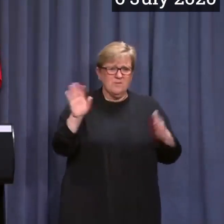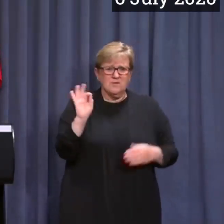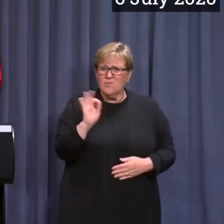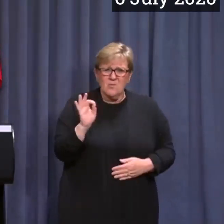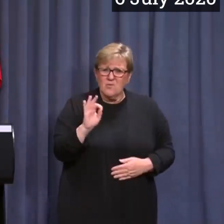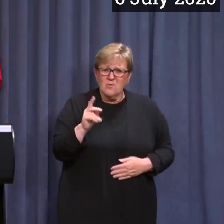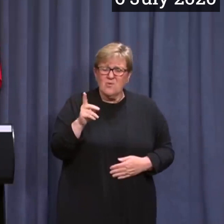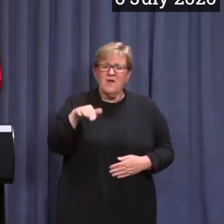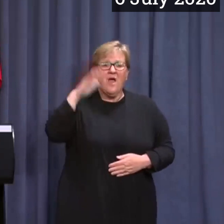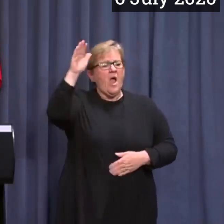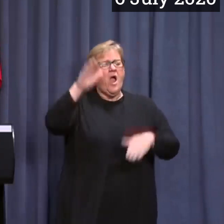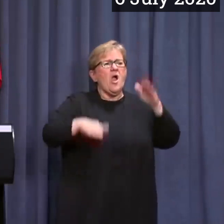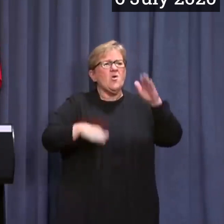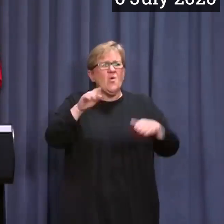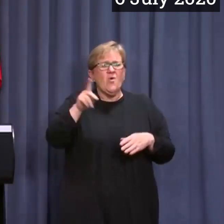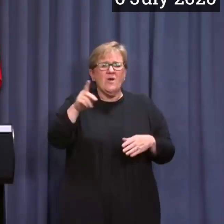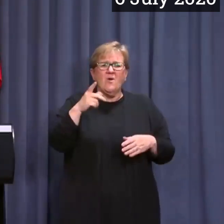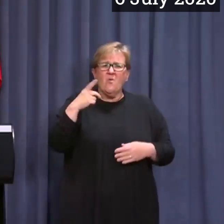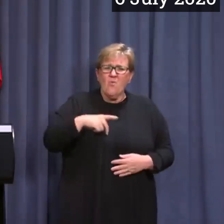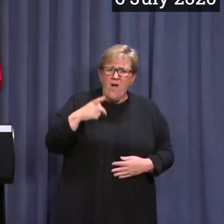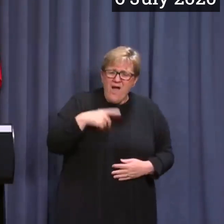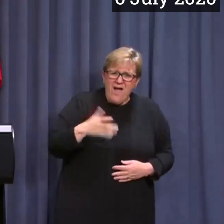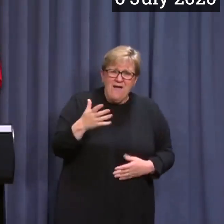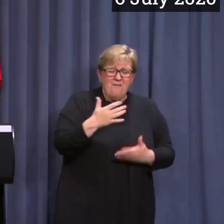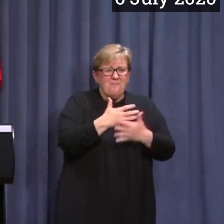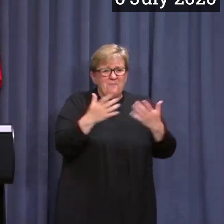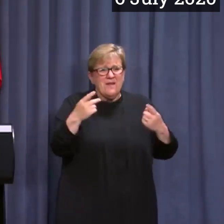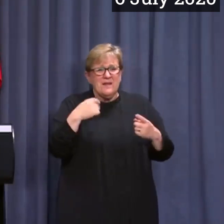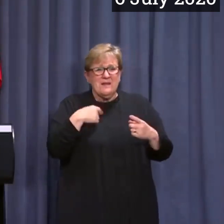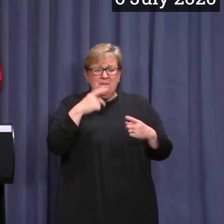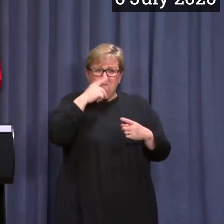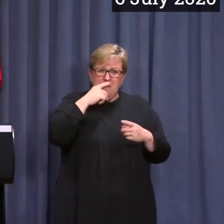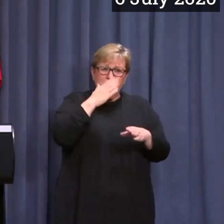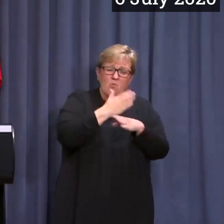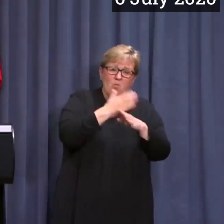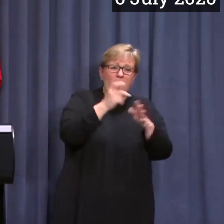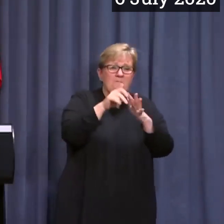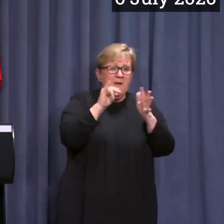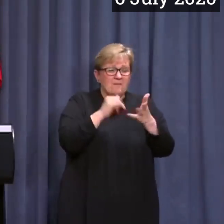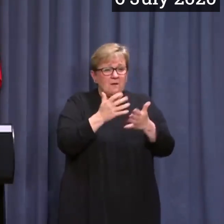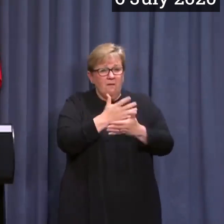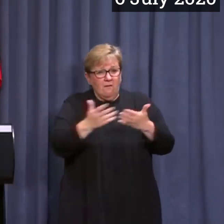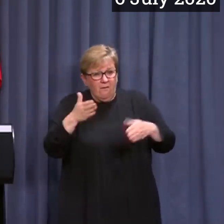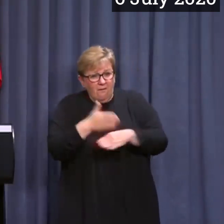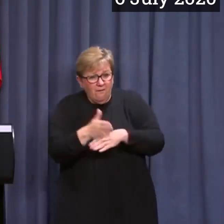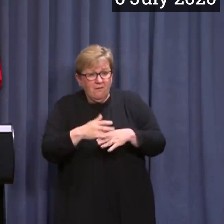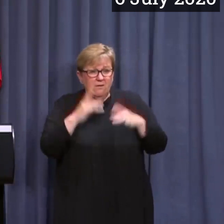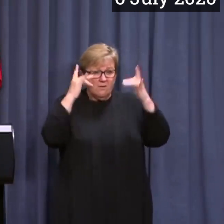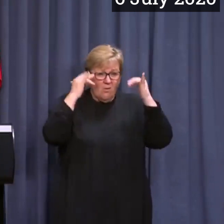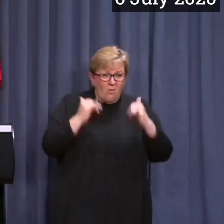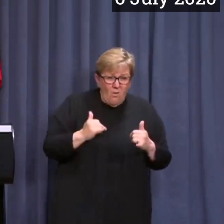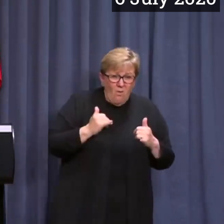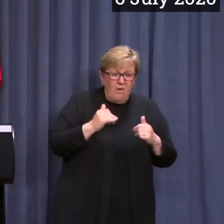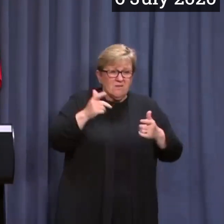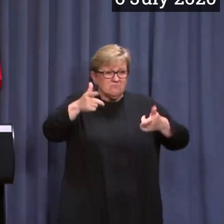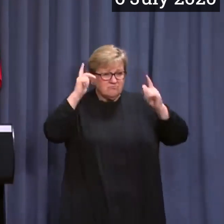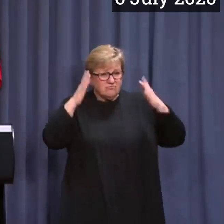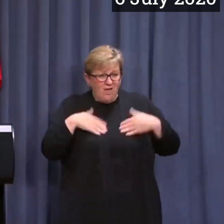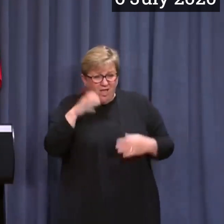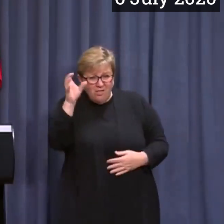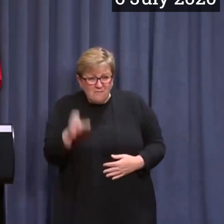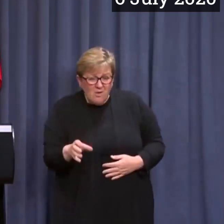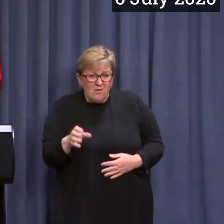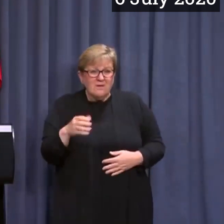High Court challenge consumes the resources of many of our top public servants, from our Solicitor General, our Chief Health